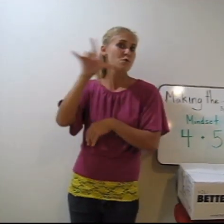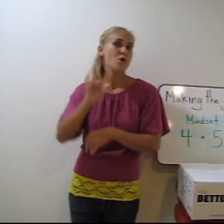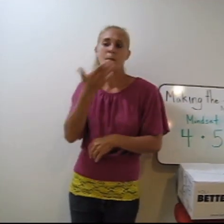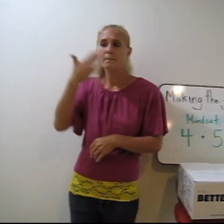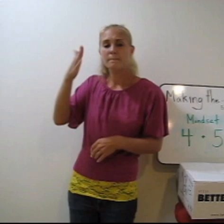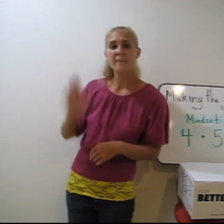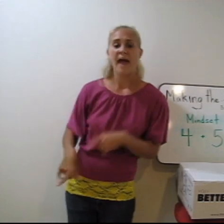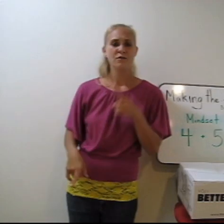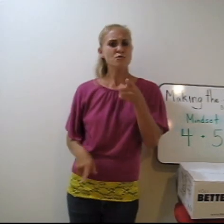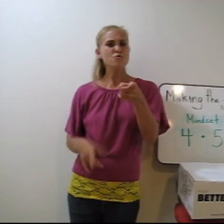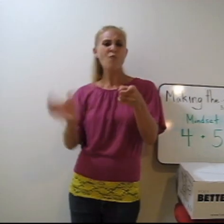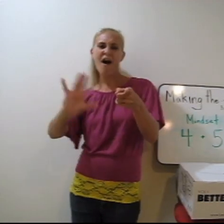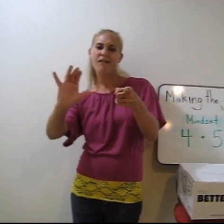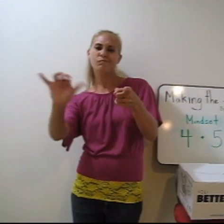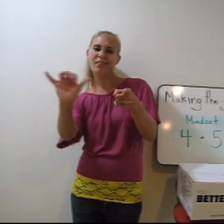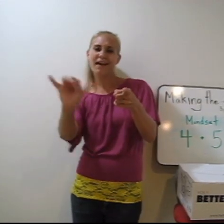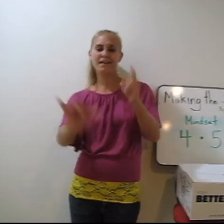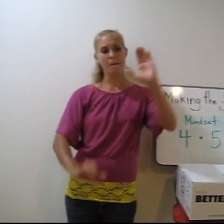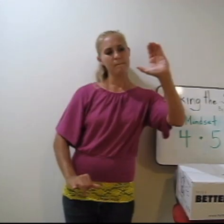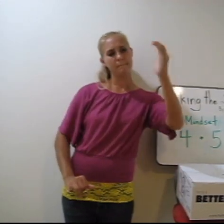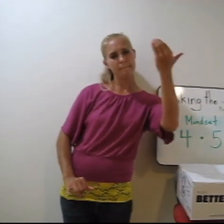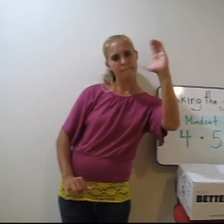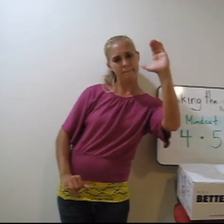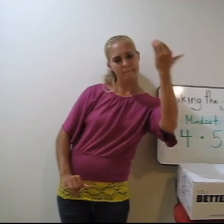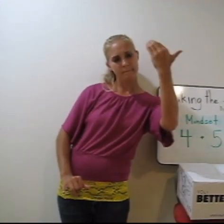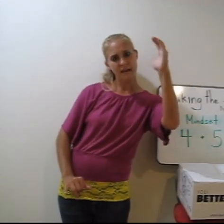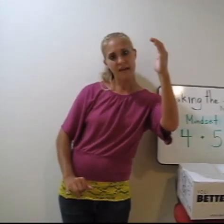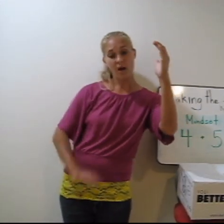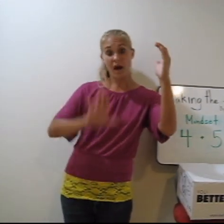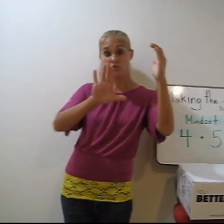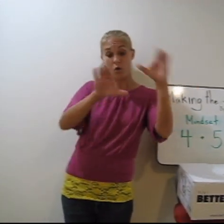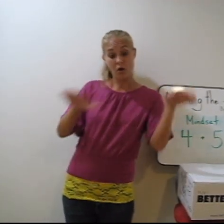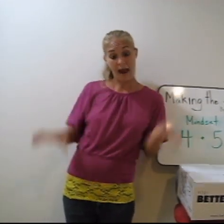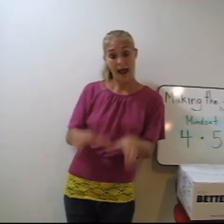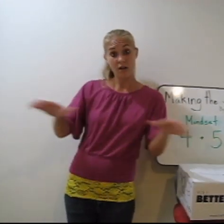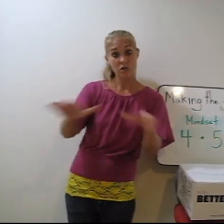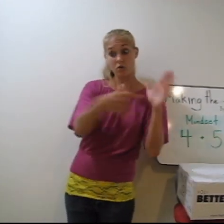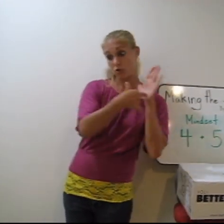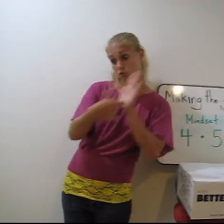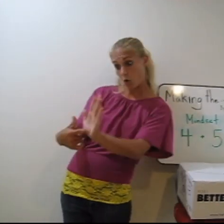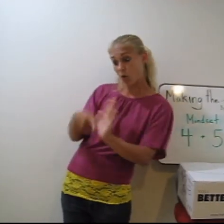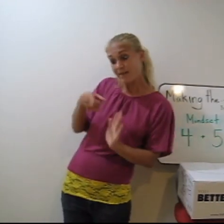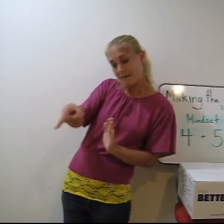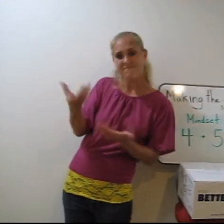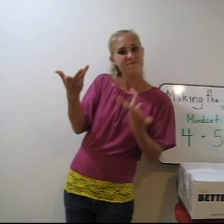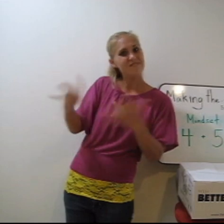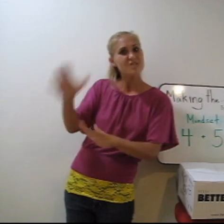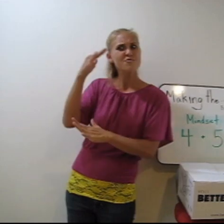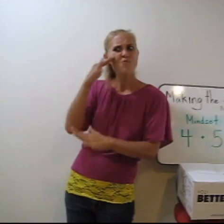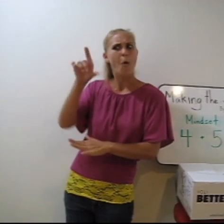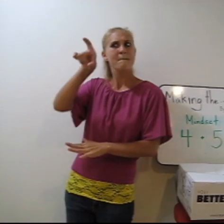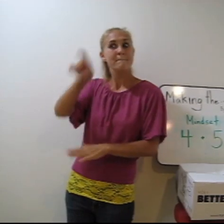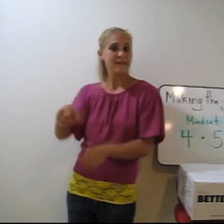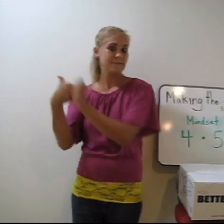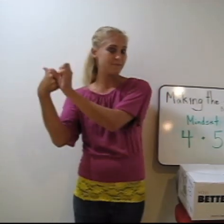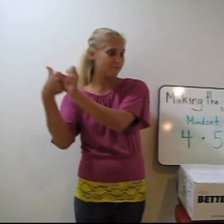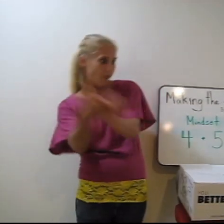exposing mirror to them, and your actions are being reflected back to them. They know they should be doing what you are doing, but they are